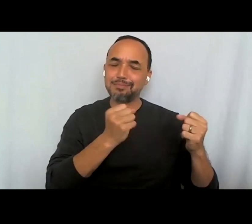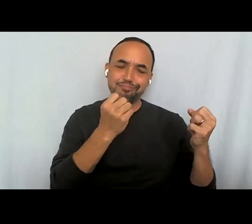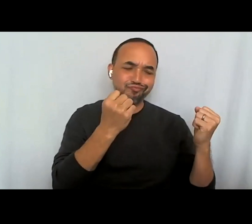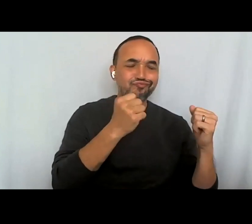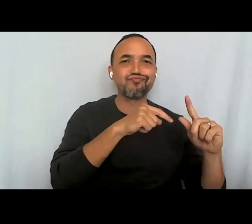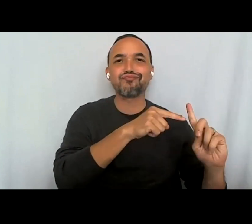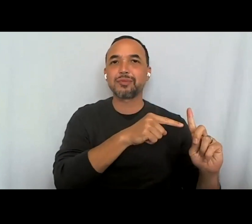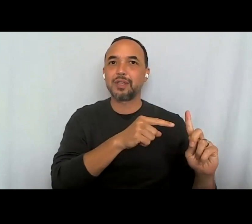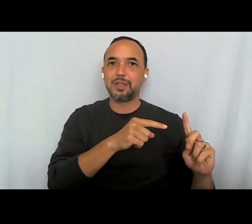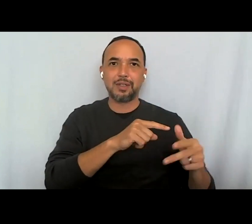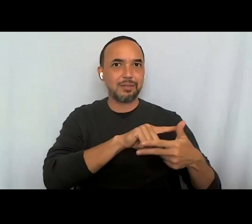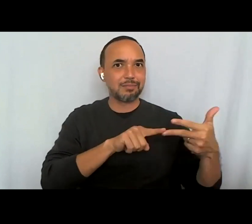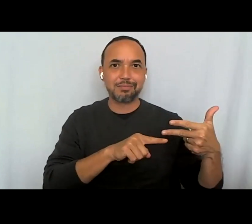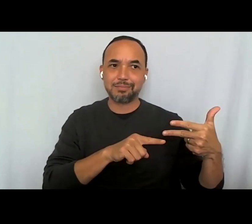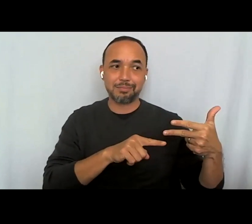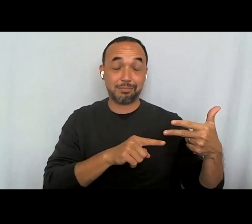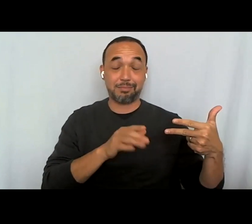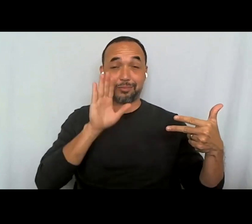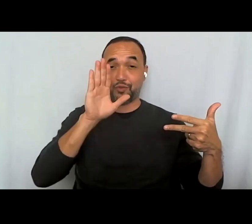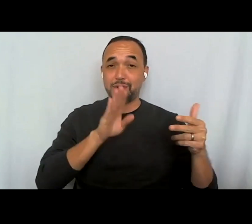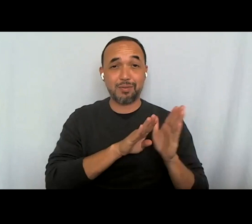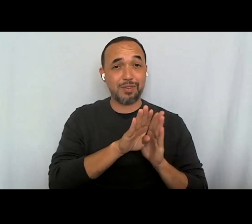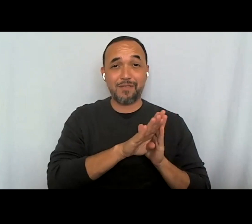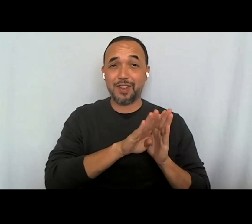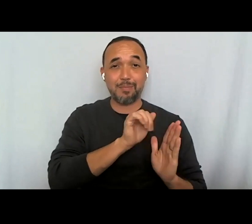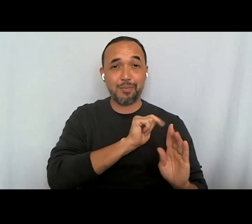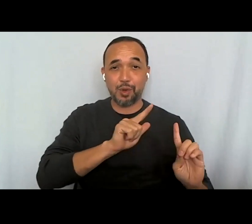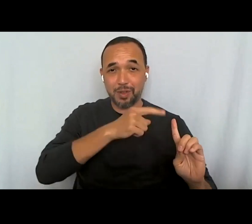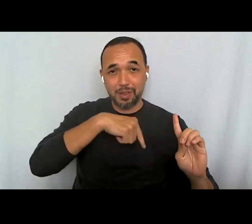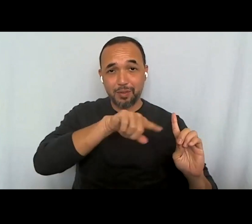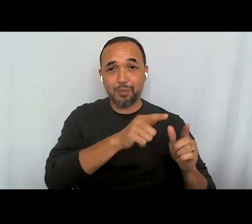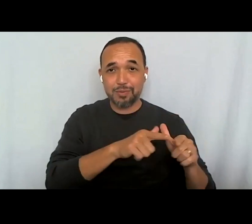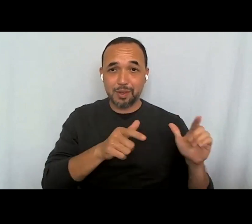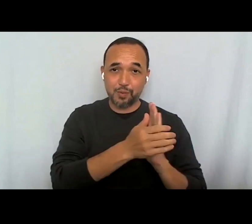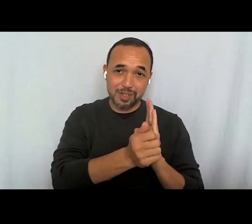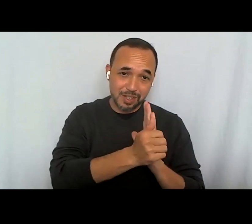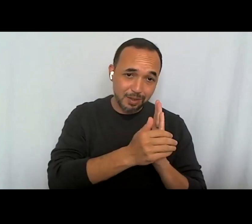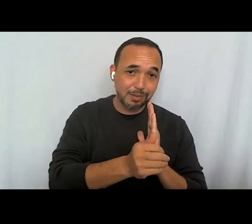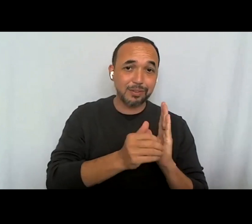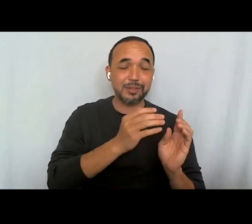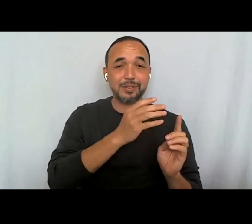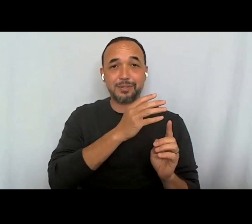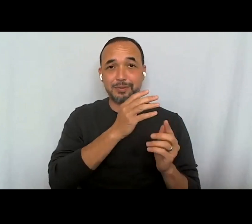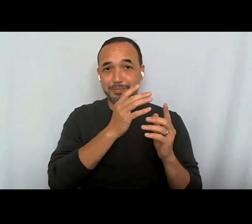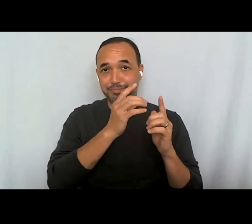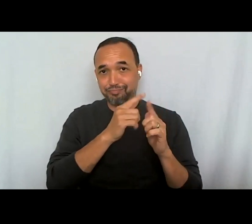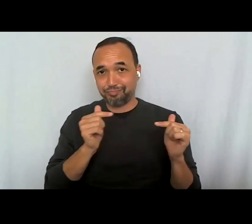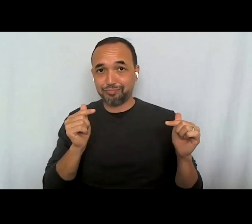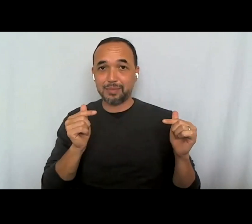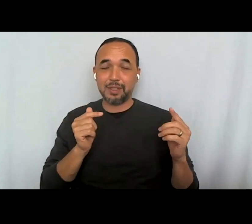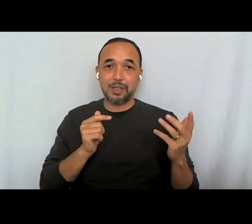good element to develop all language skills and all the different variations that an